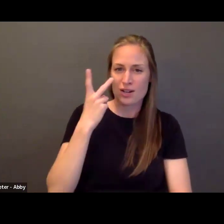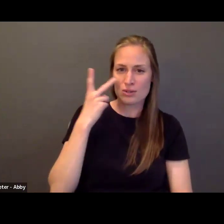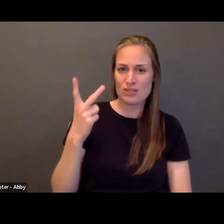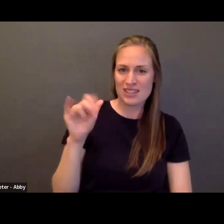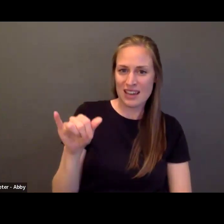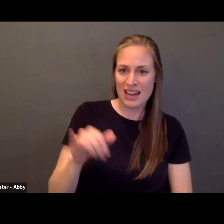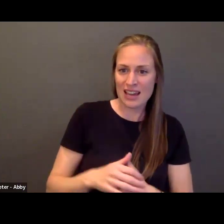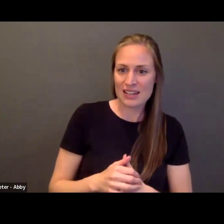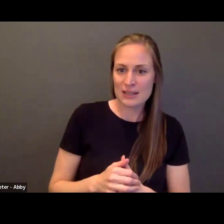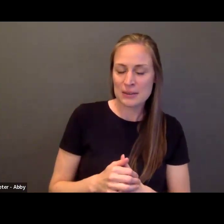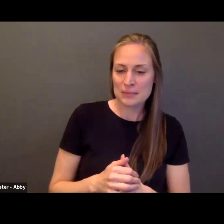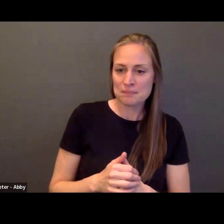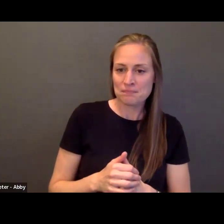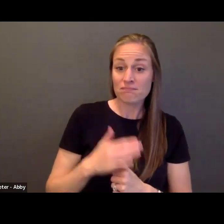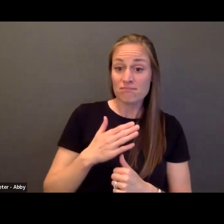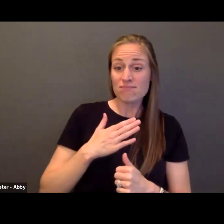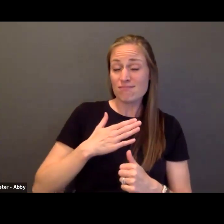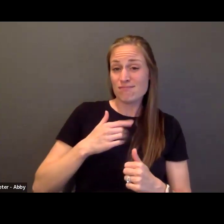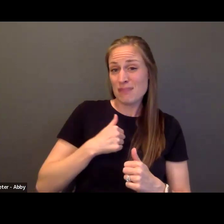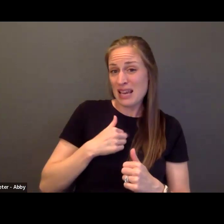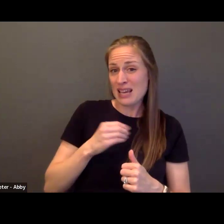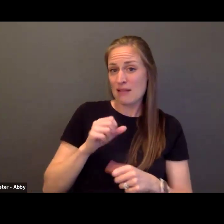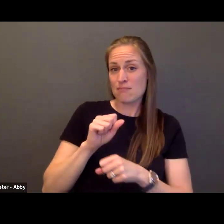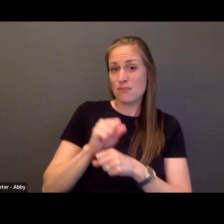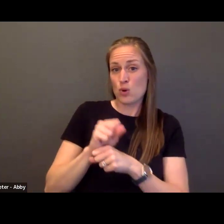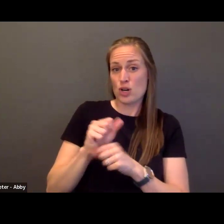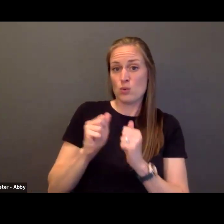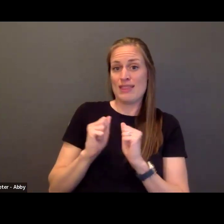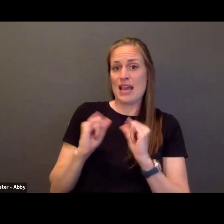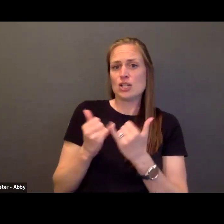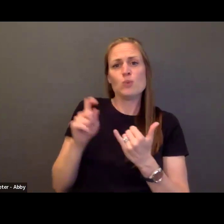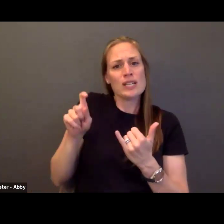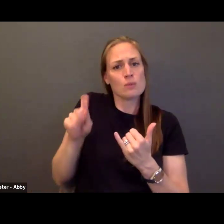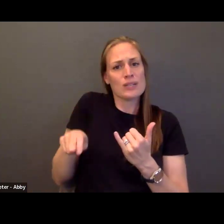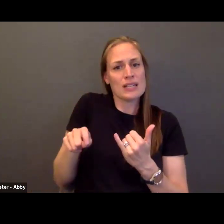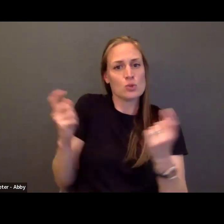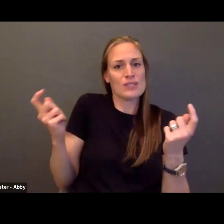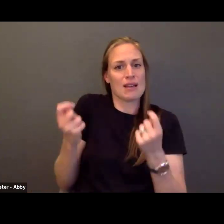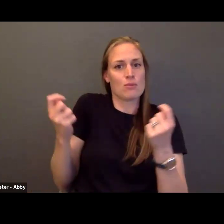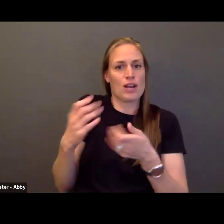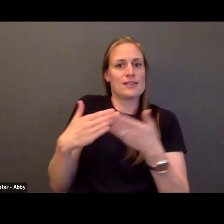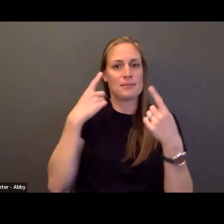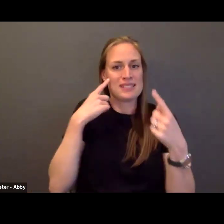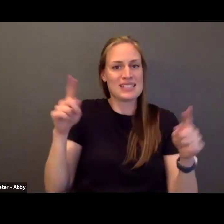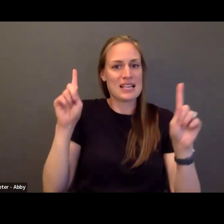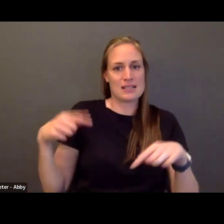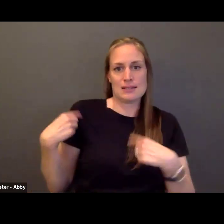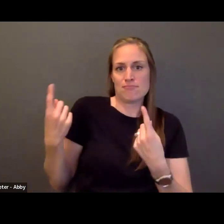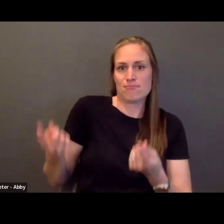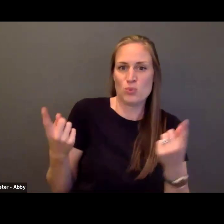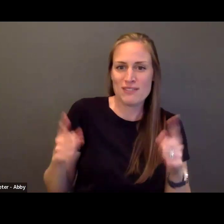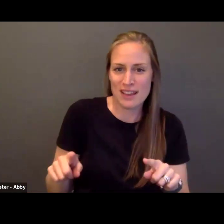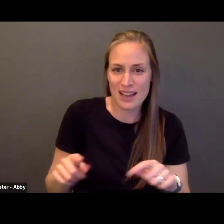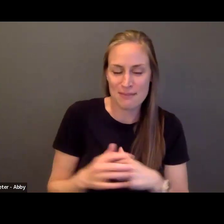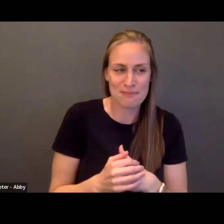someone who works in the agency probably needs to do a better job of celebrating some of the successes that we have had. So I guess the thought that I want to